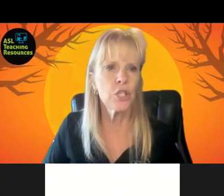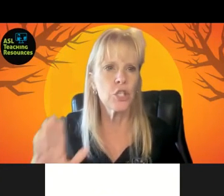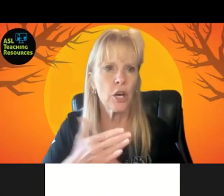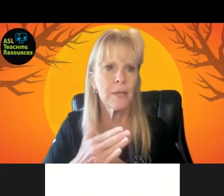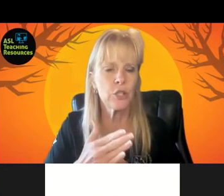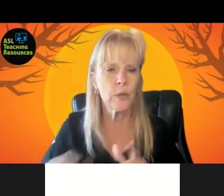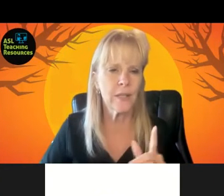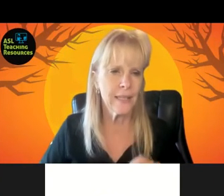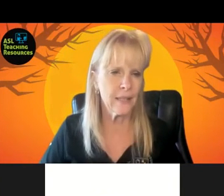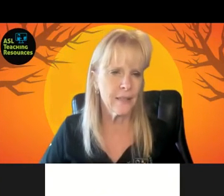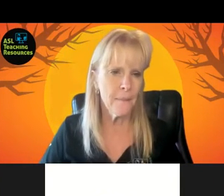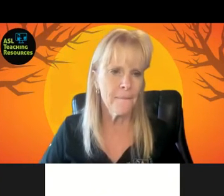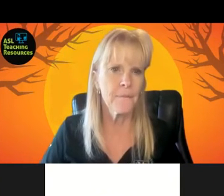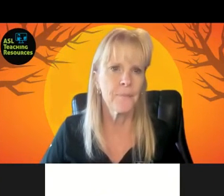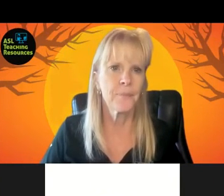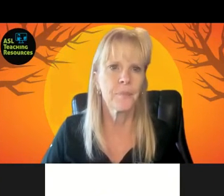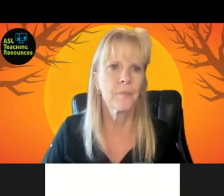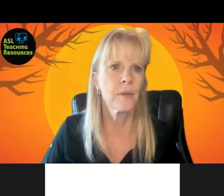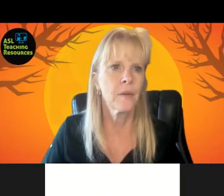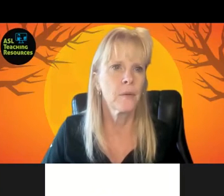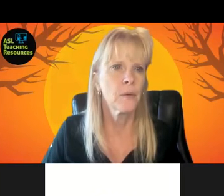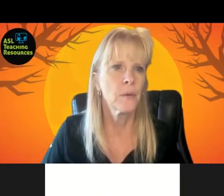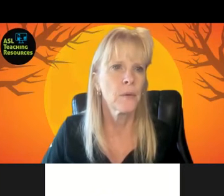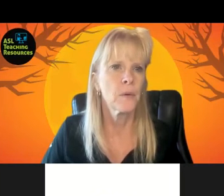And I'm going to share my screen again.